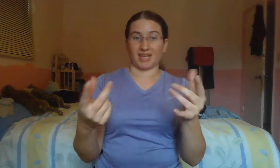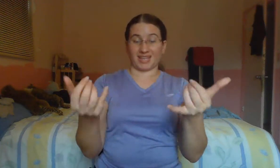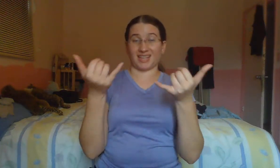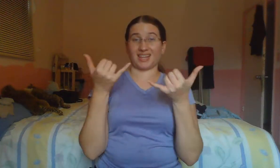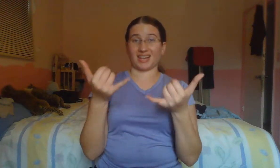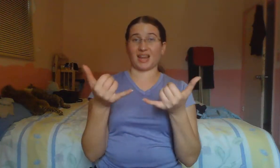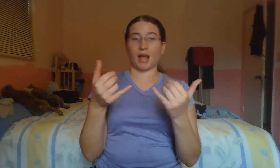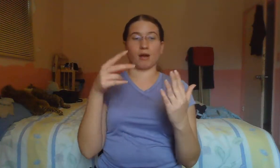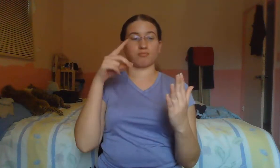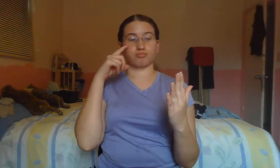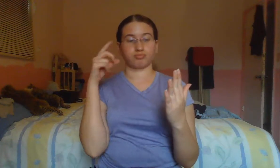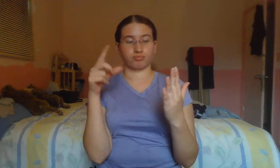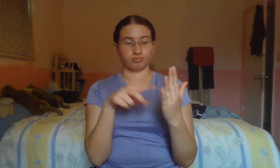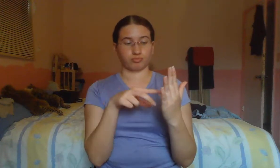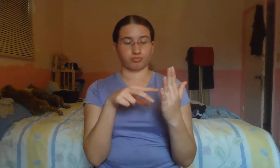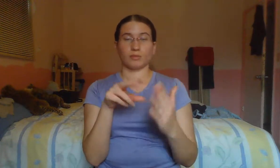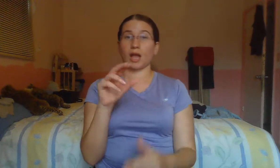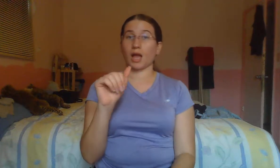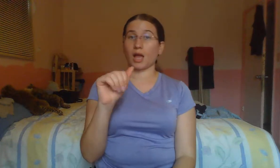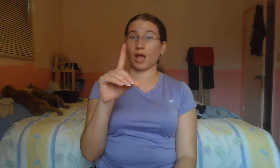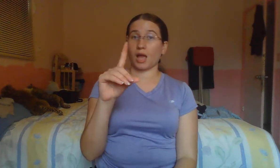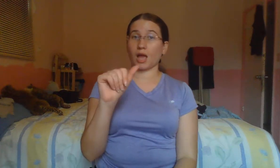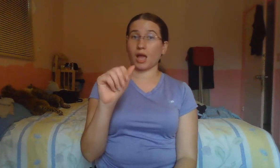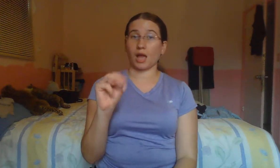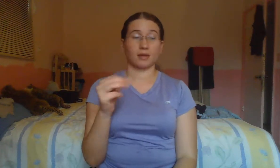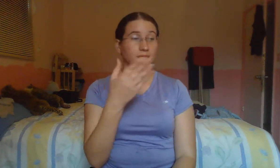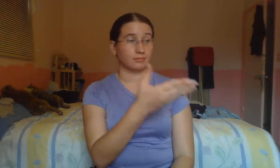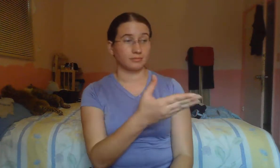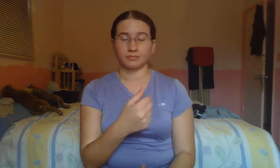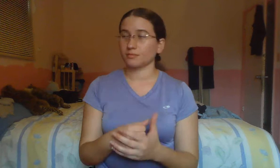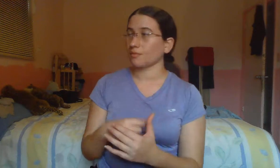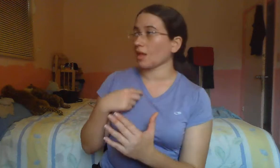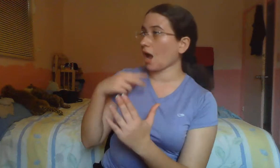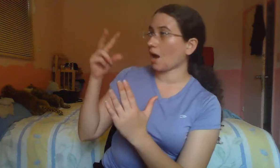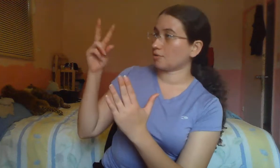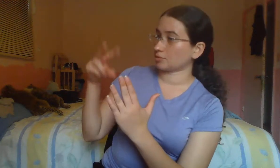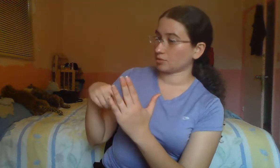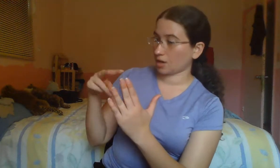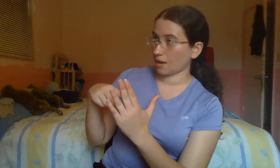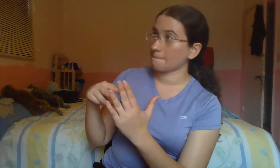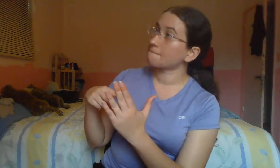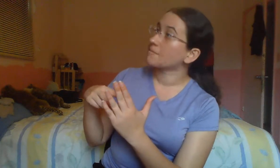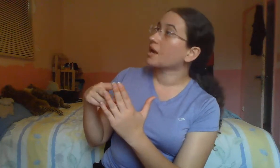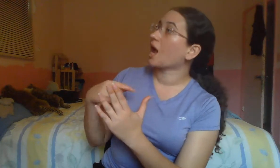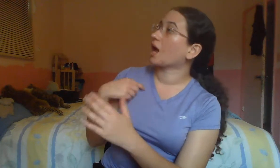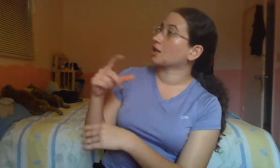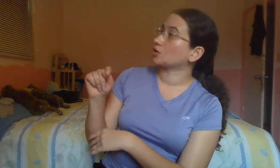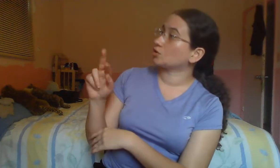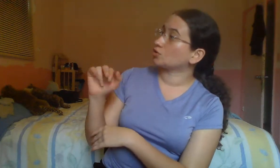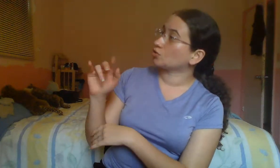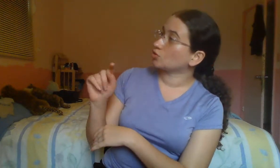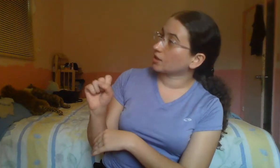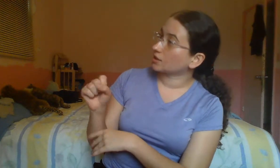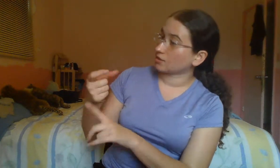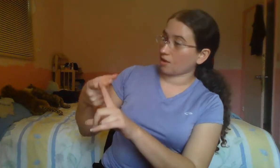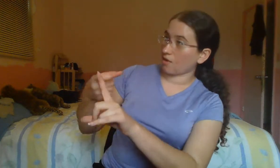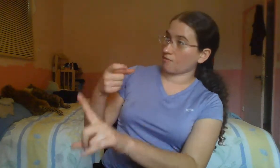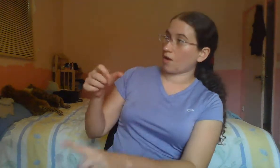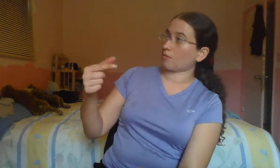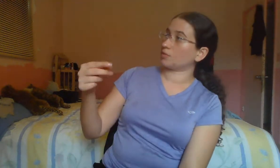Adam? Well, when I was reading back to when I wanted to do traits from George Washington's socks,